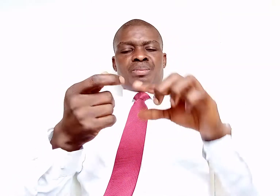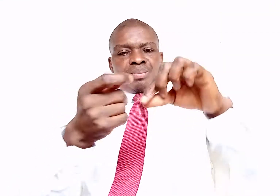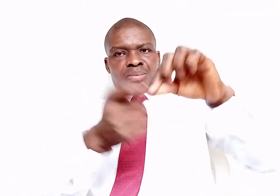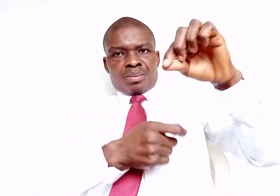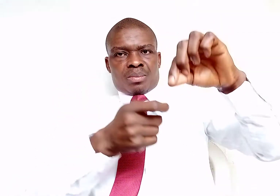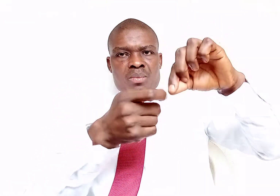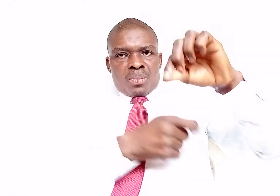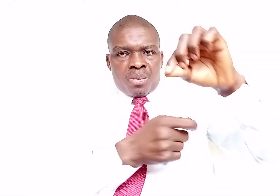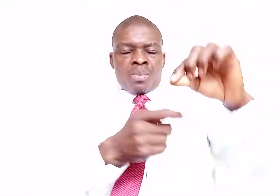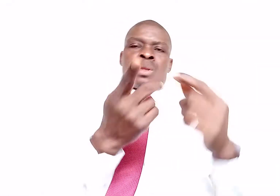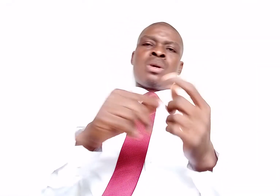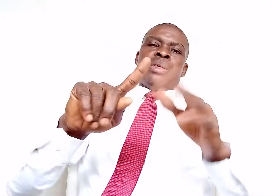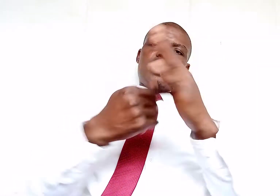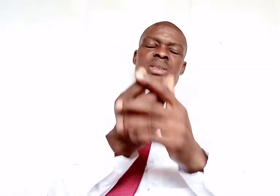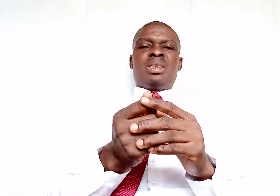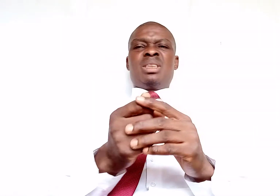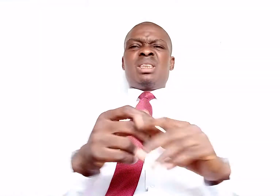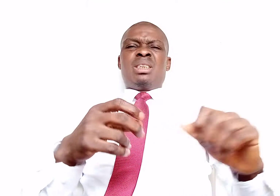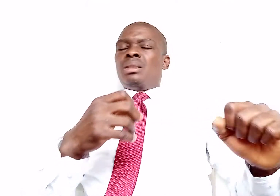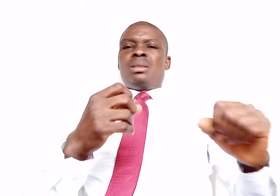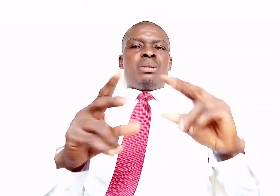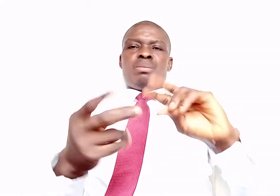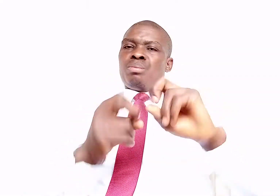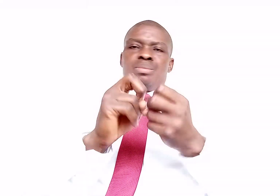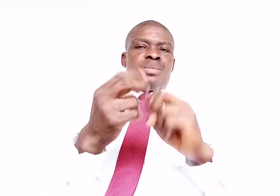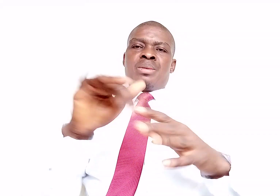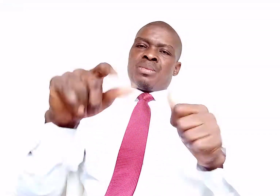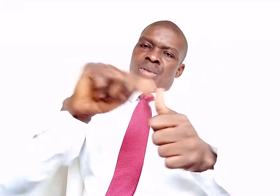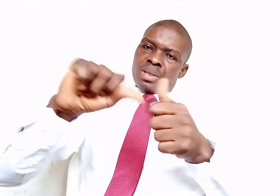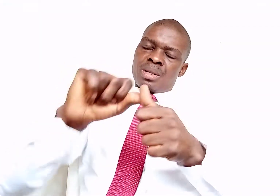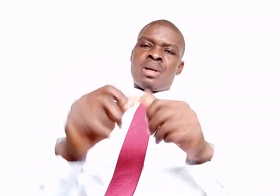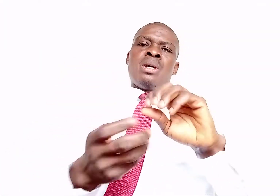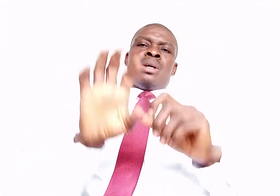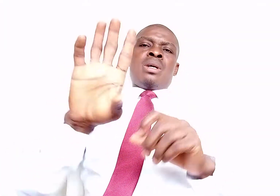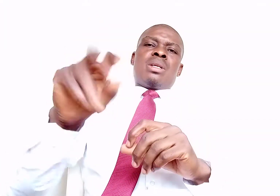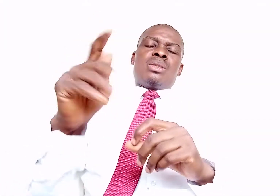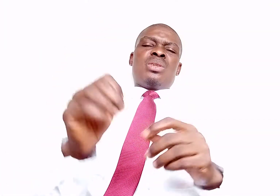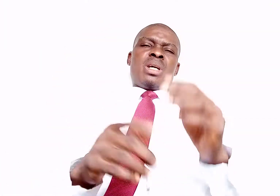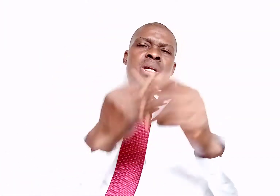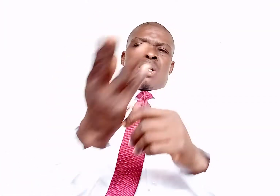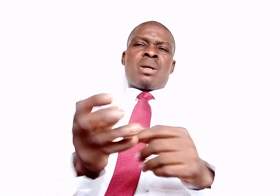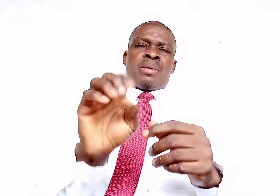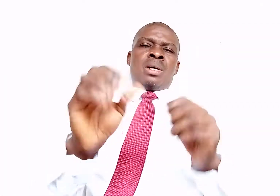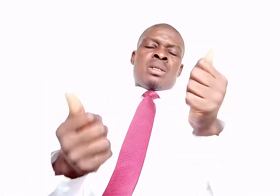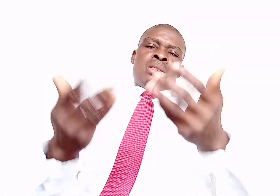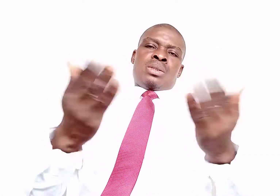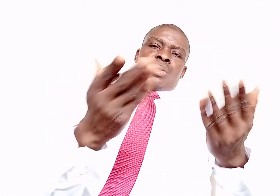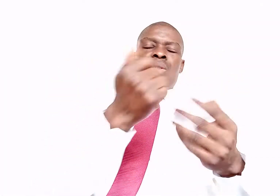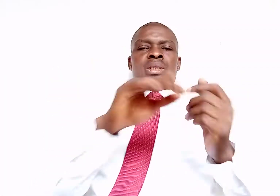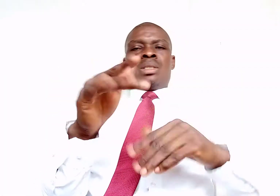is a harmful practice. Clitoral hood. A cap-like structure that protects the